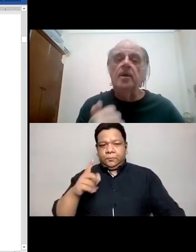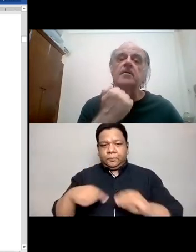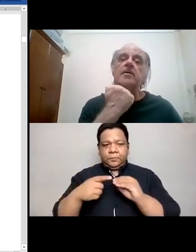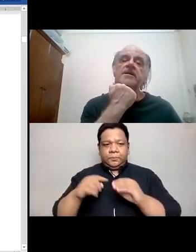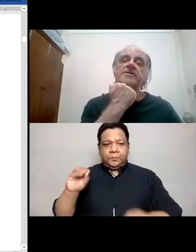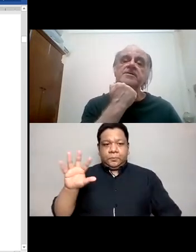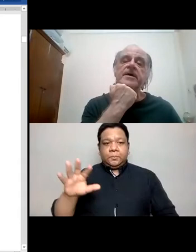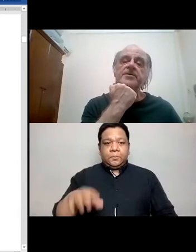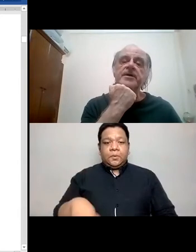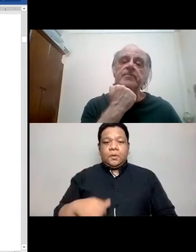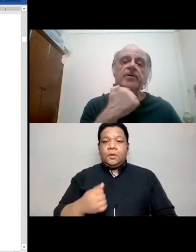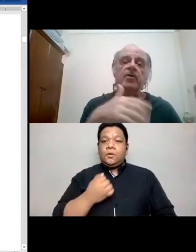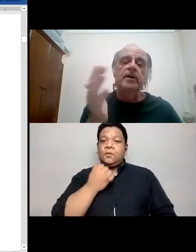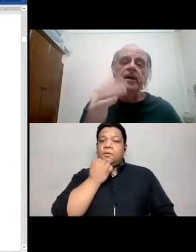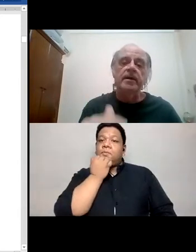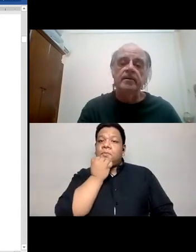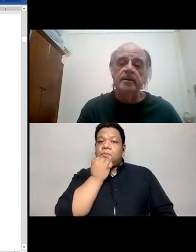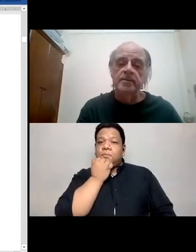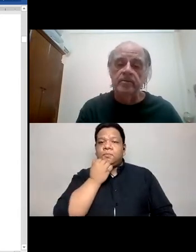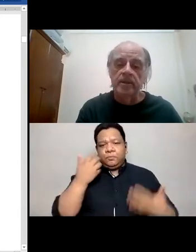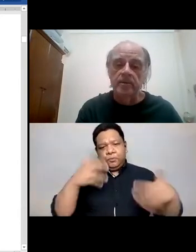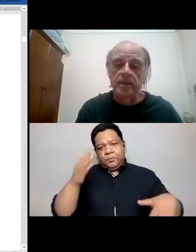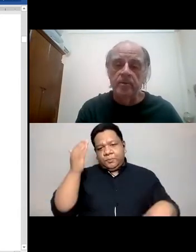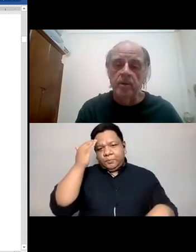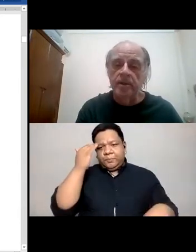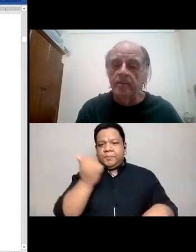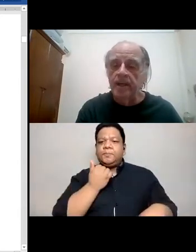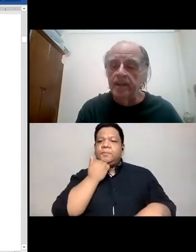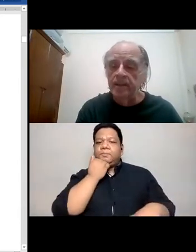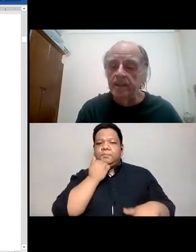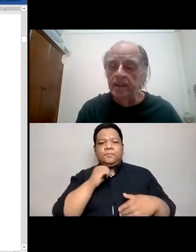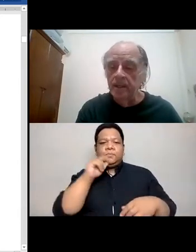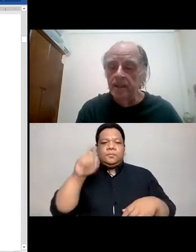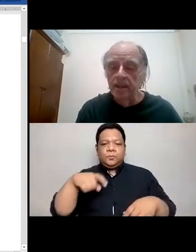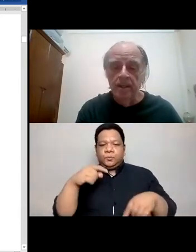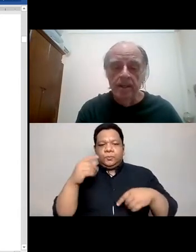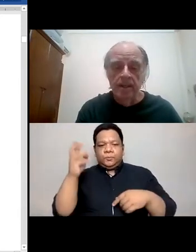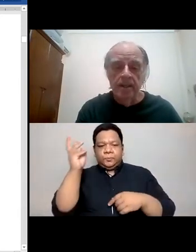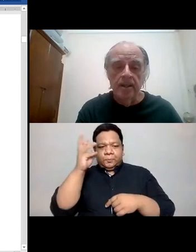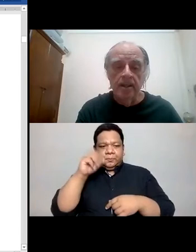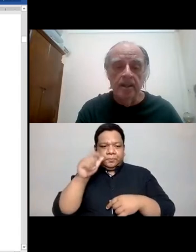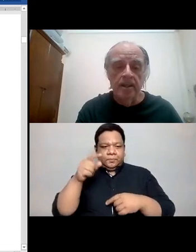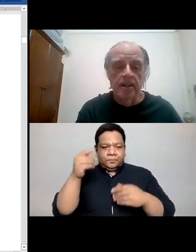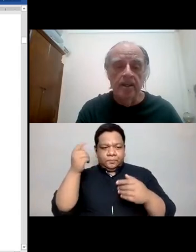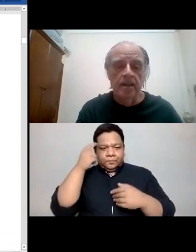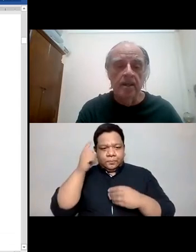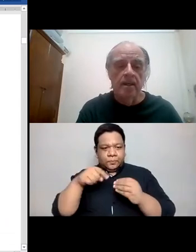Paternal uncle has this handshake. We've already handled it, so we don't need to worry about it.